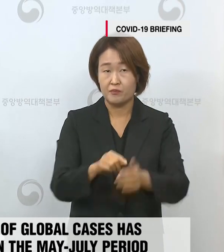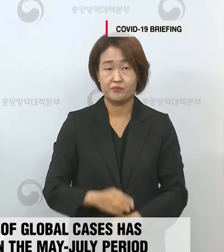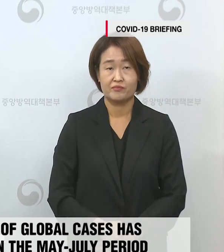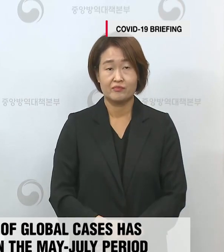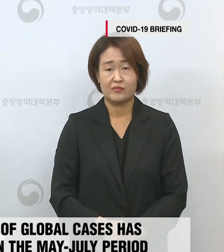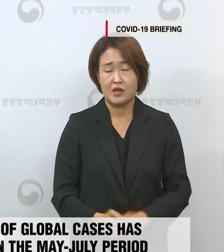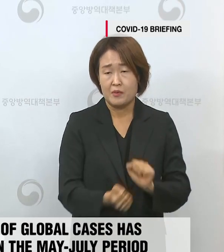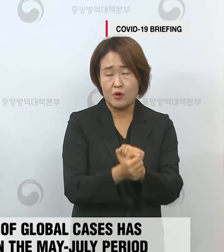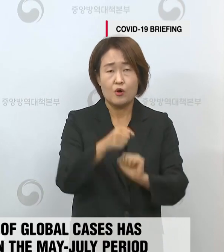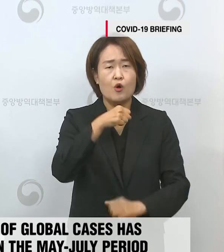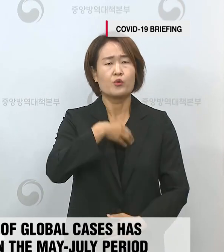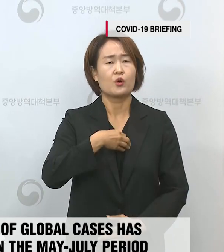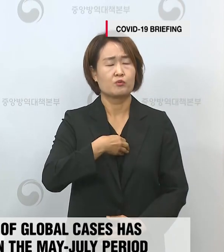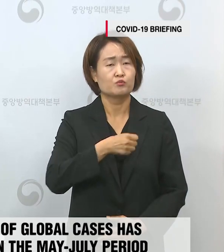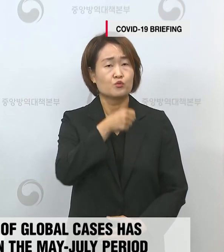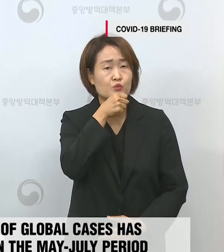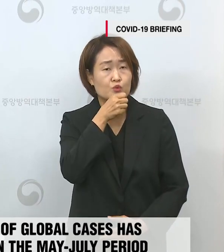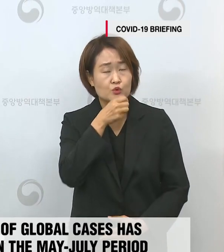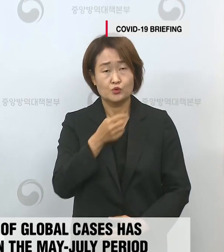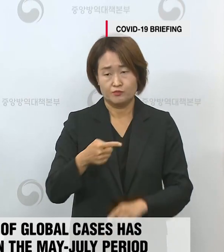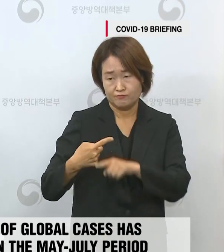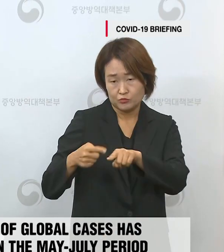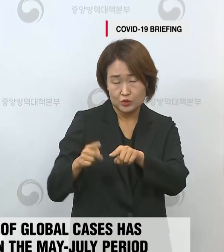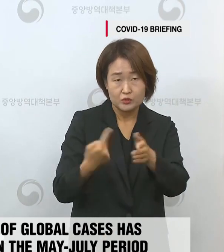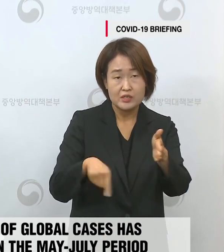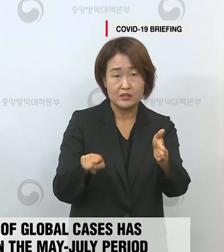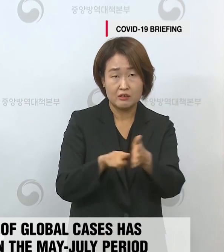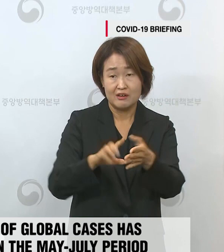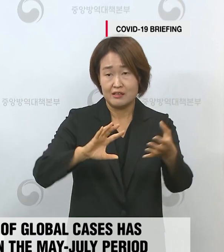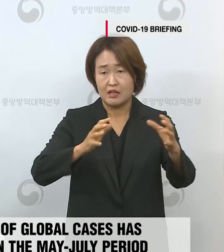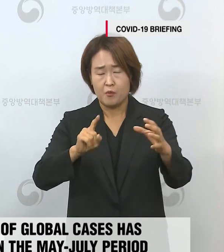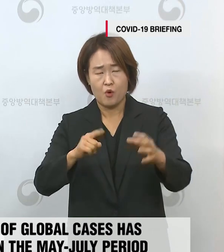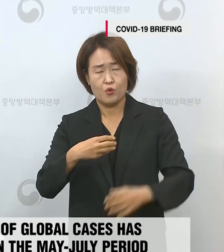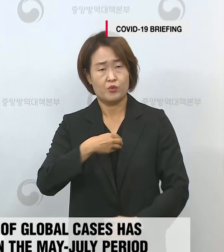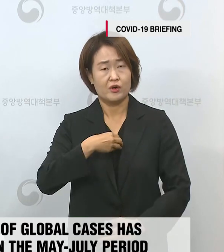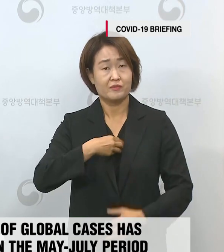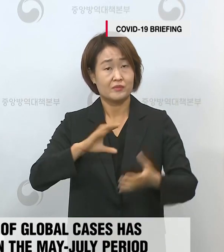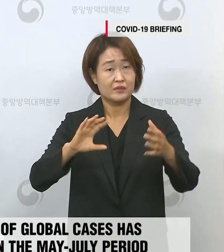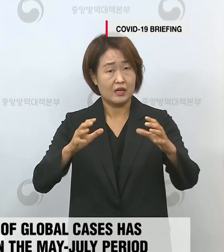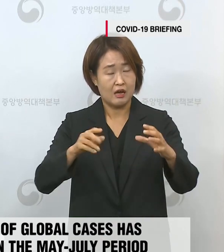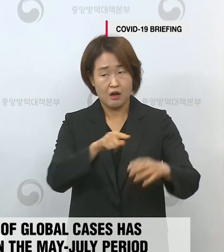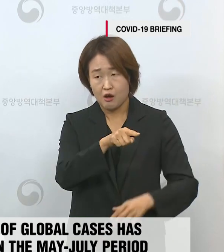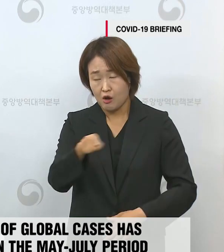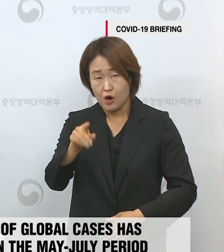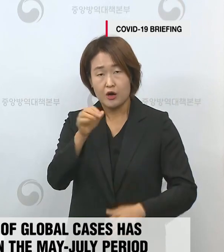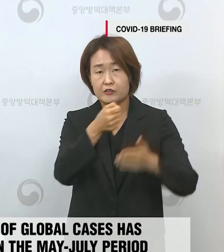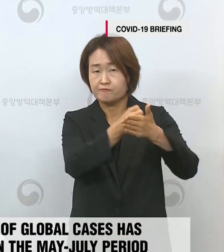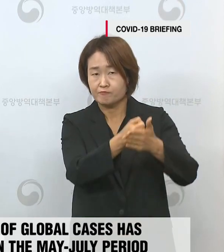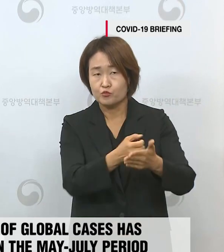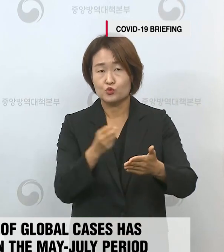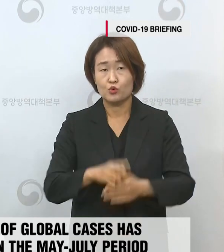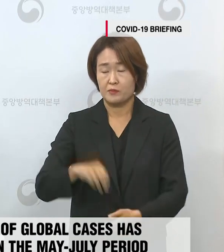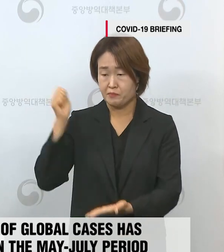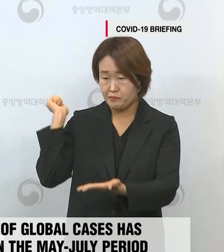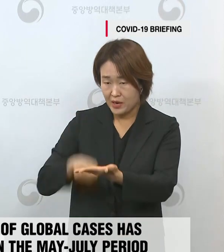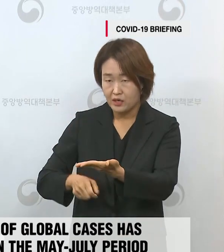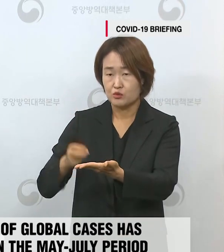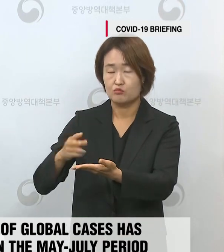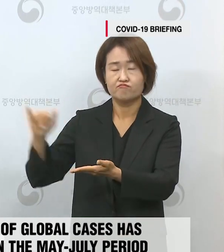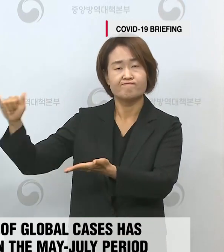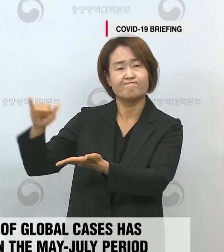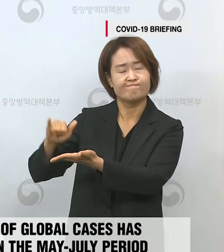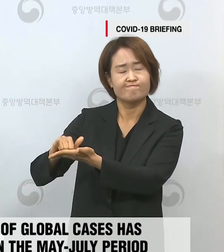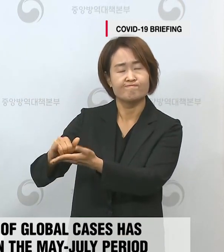self-quarantine. And we also did an analysis of the risk factors of each countries, and we have also a list of